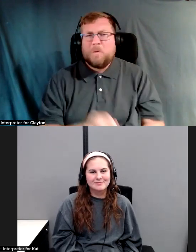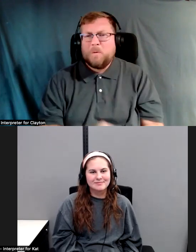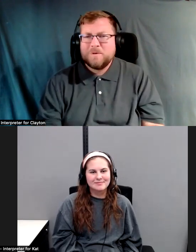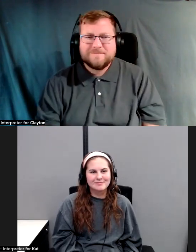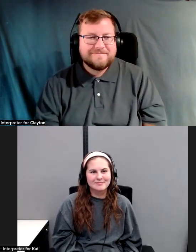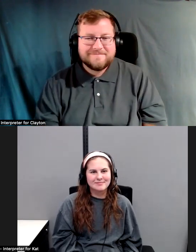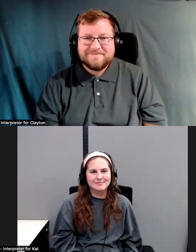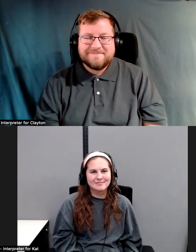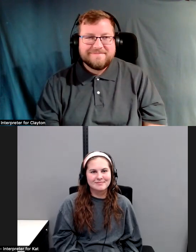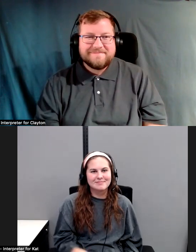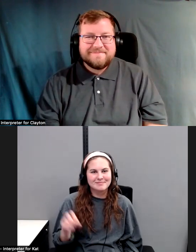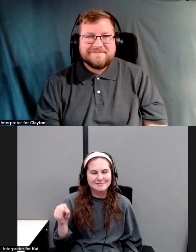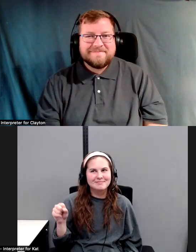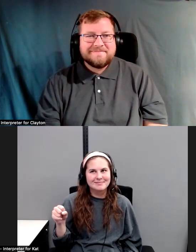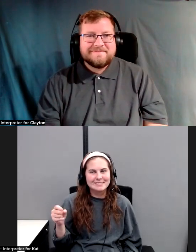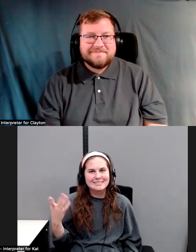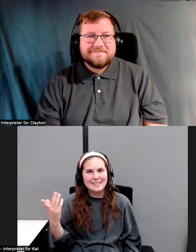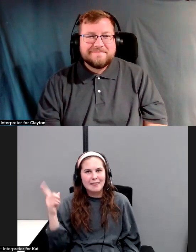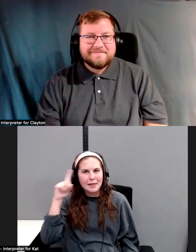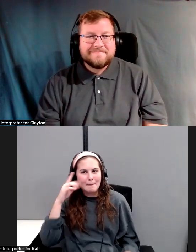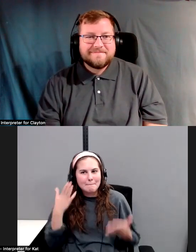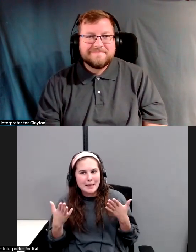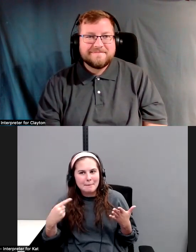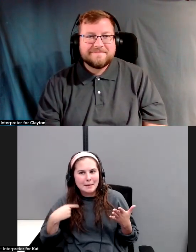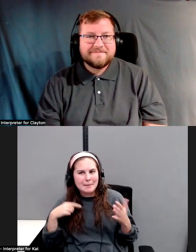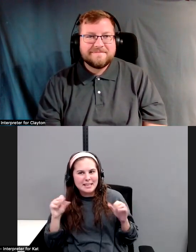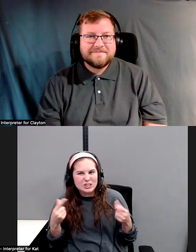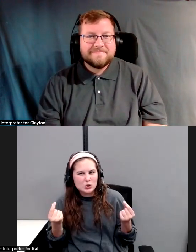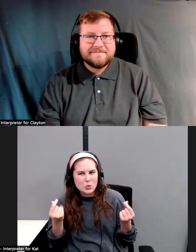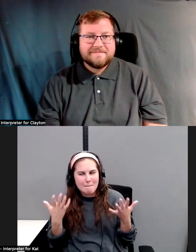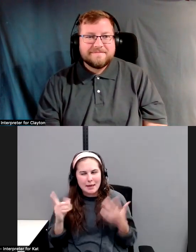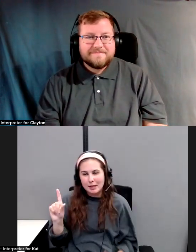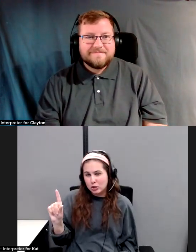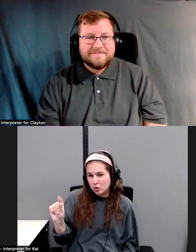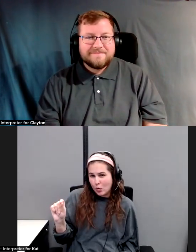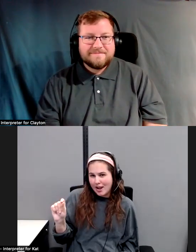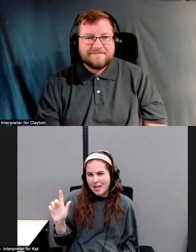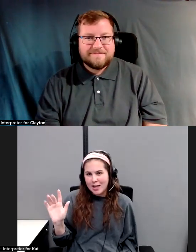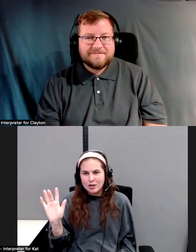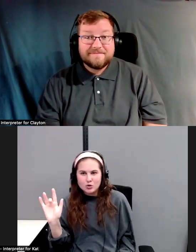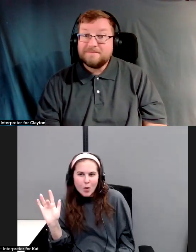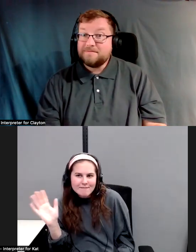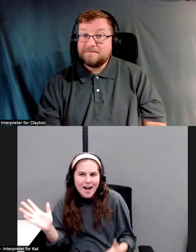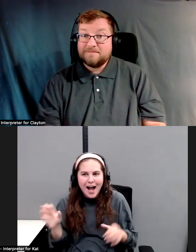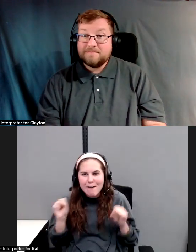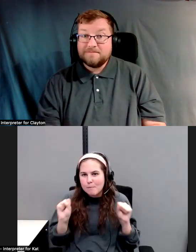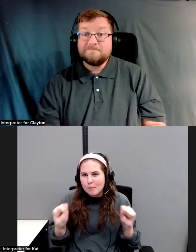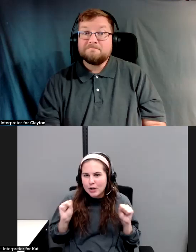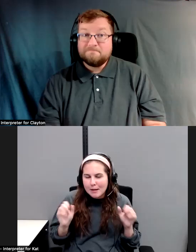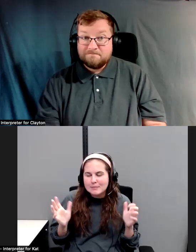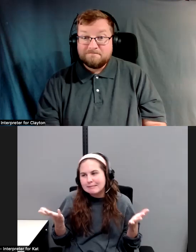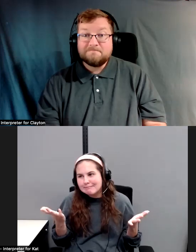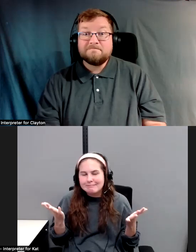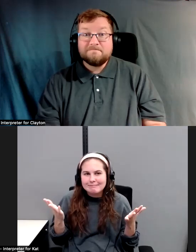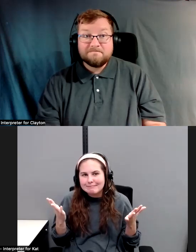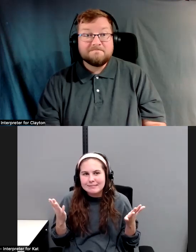Yeah, for sure. I could probably do like, I don't know, maybe 20 or 25. It would depend on how often I That's do